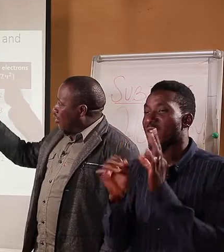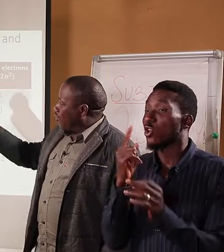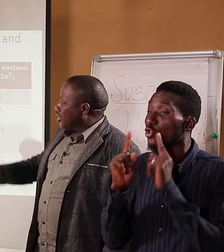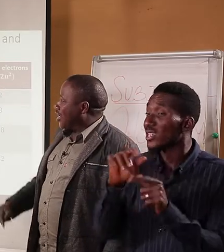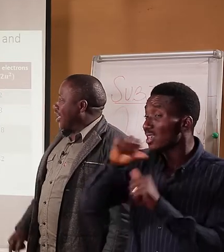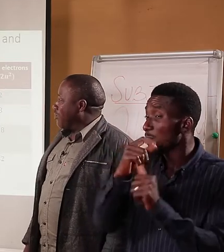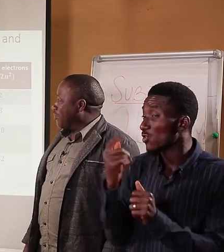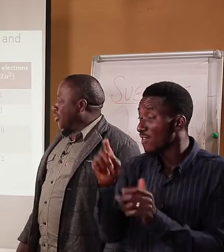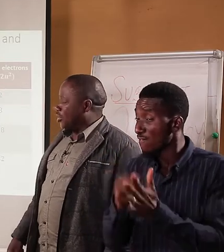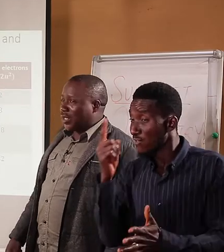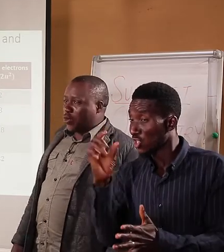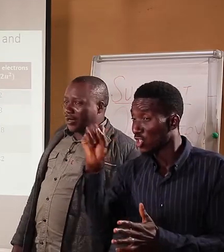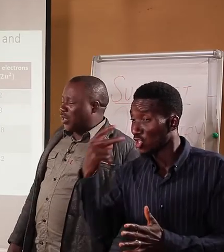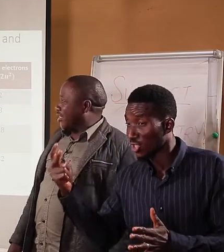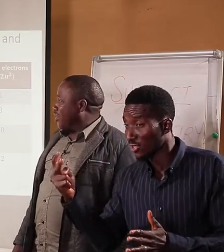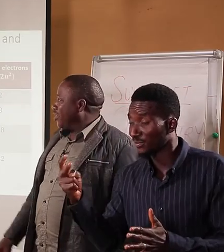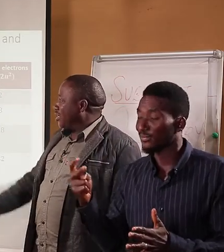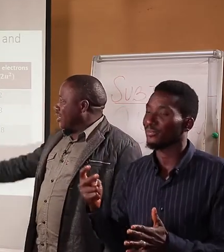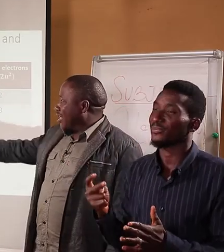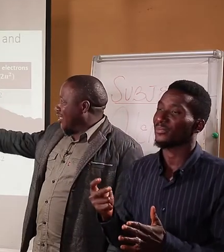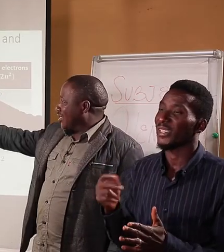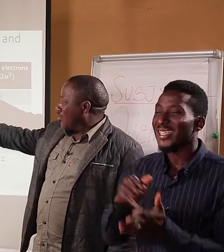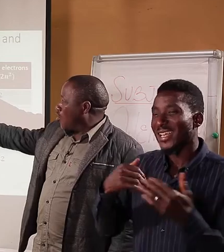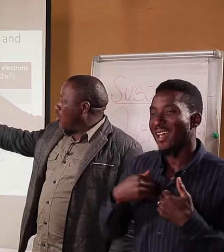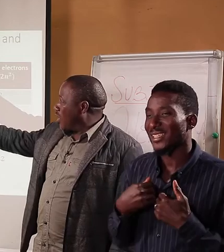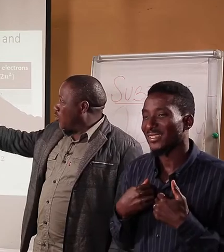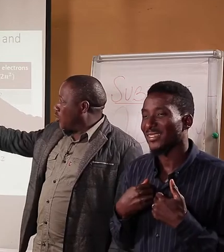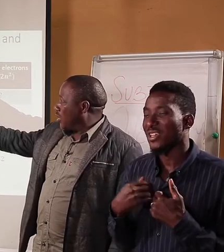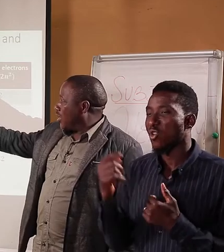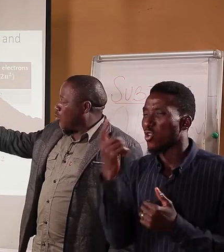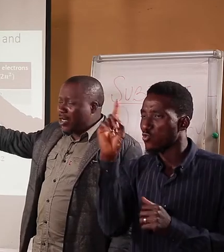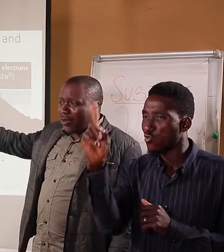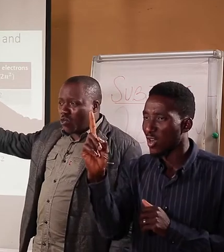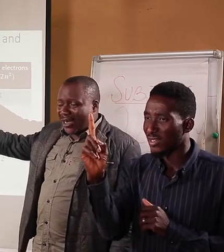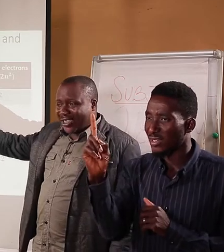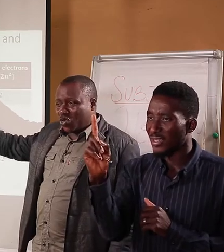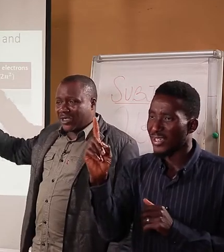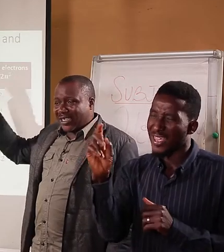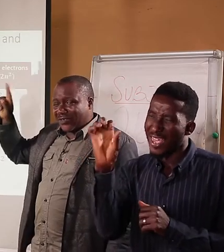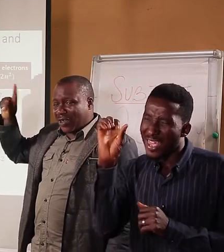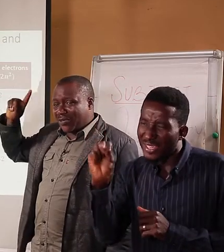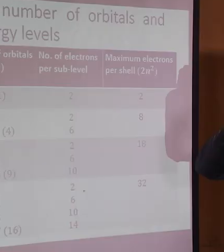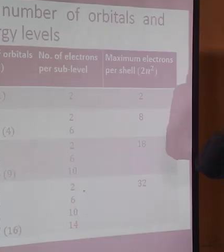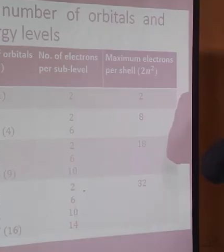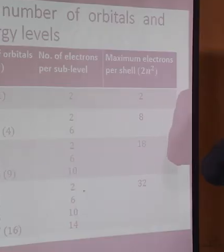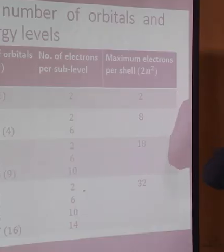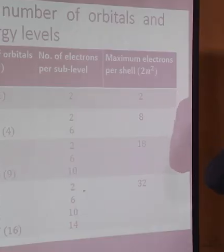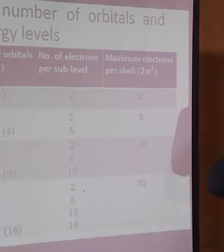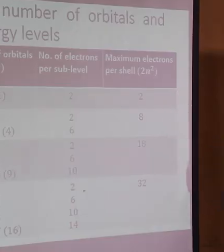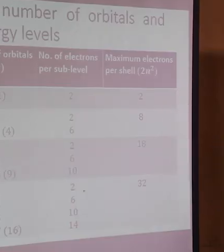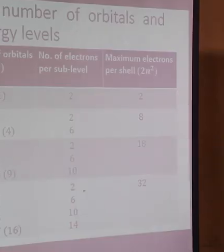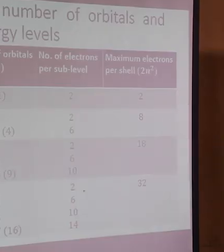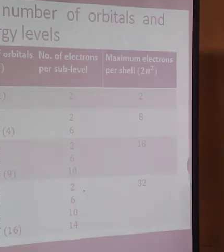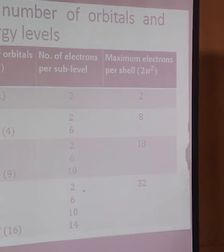talking about the first shell, like I mentioned the other time, it has only one s orbital is found at the